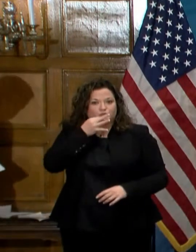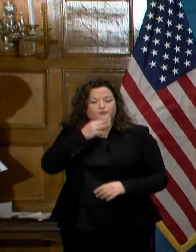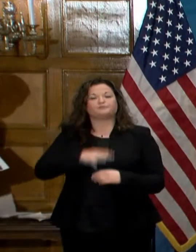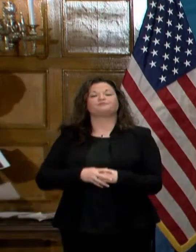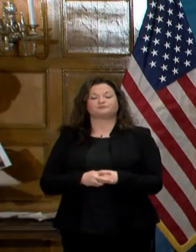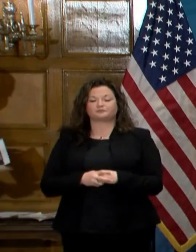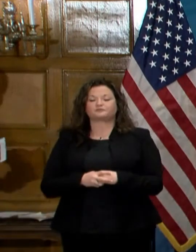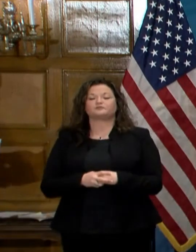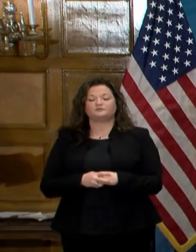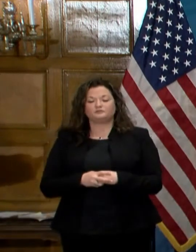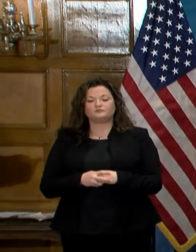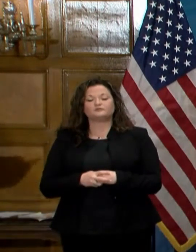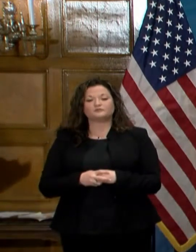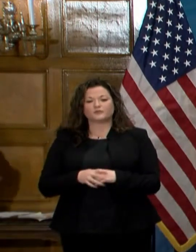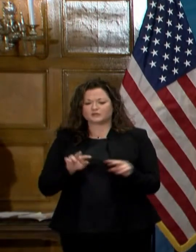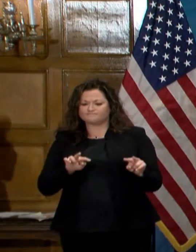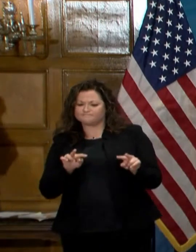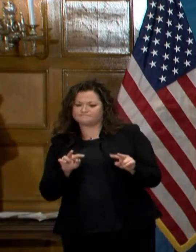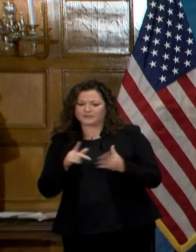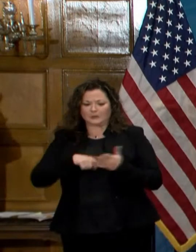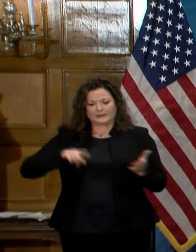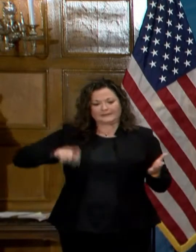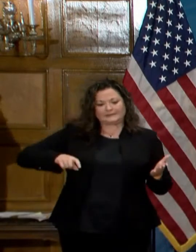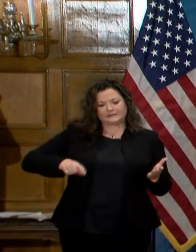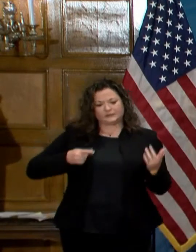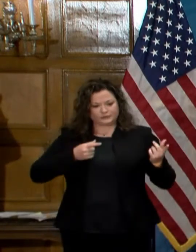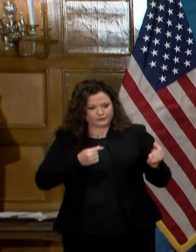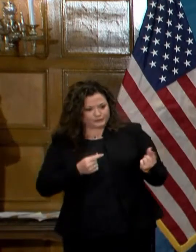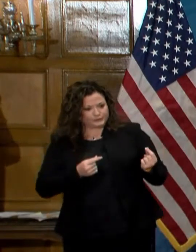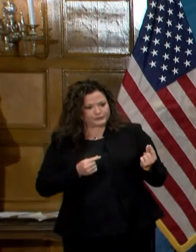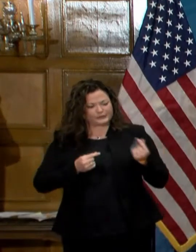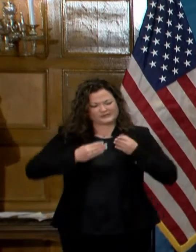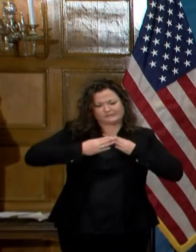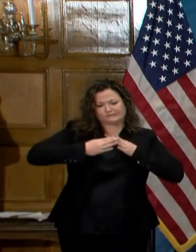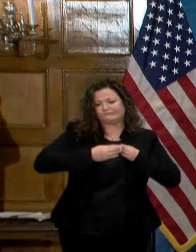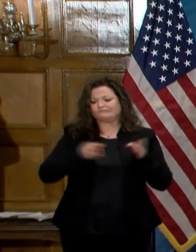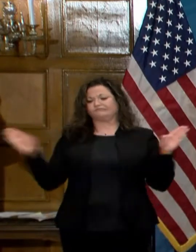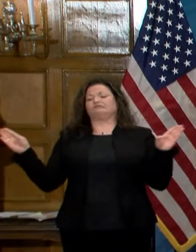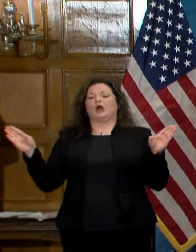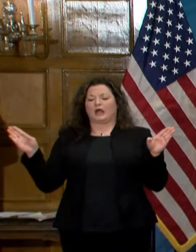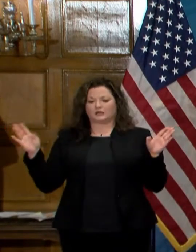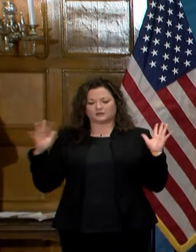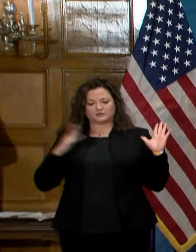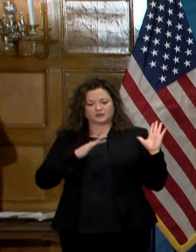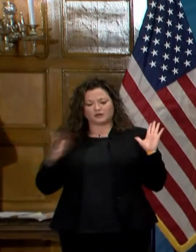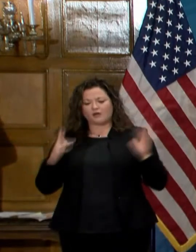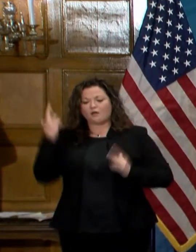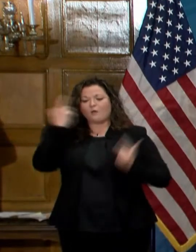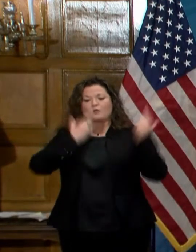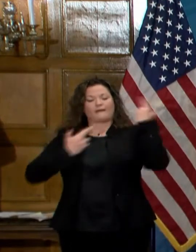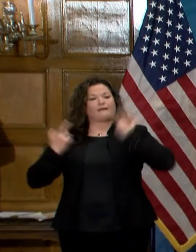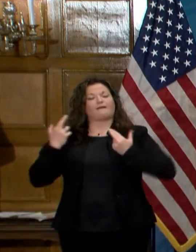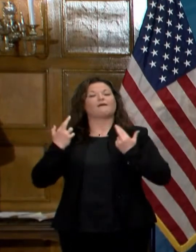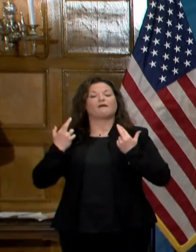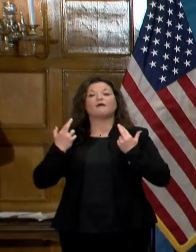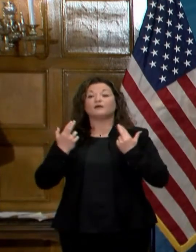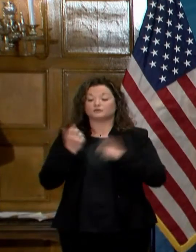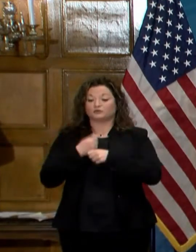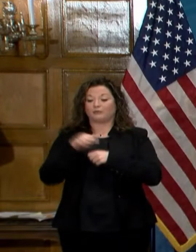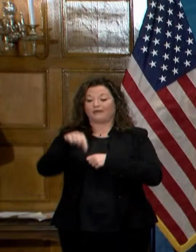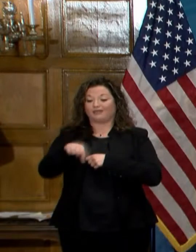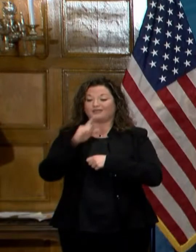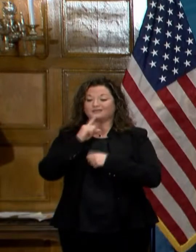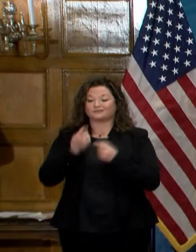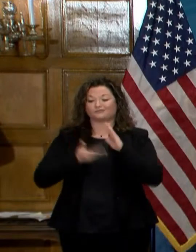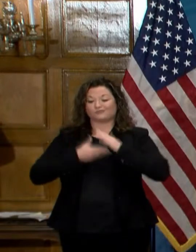at what needed to be done in large, broad terms, we realized that to make this an